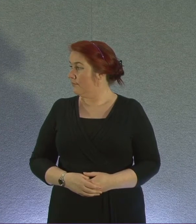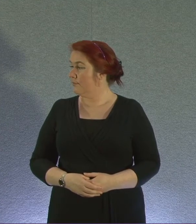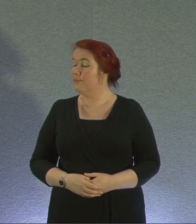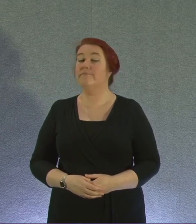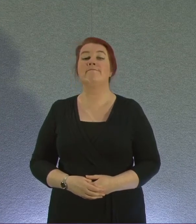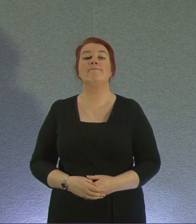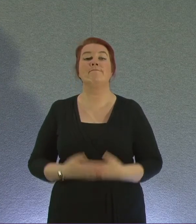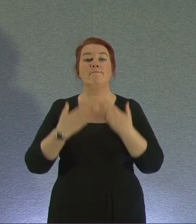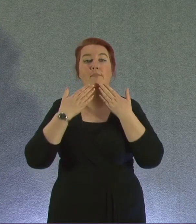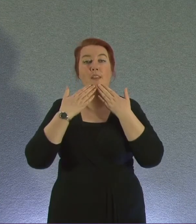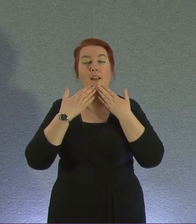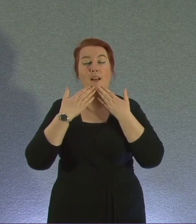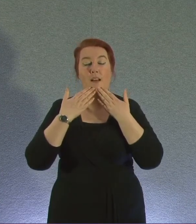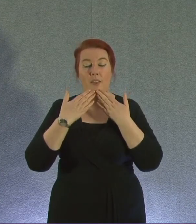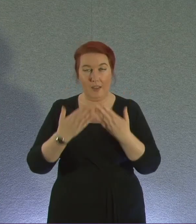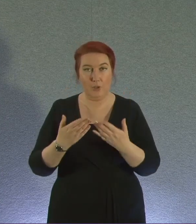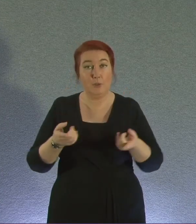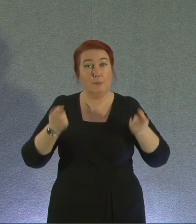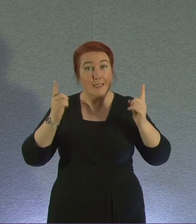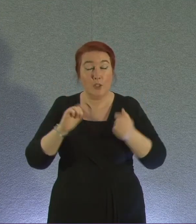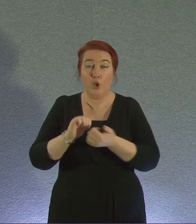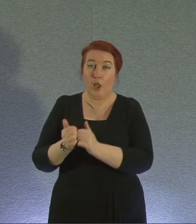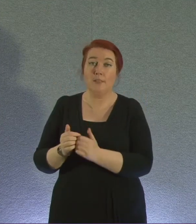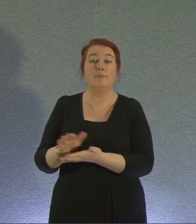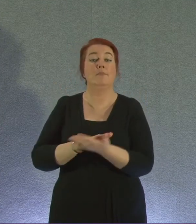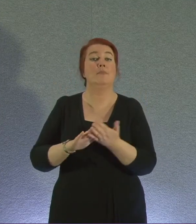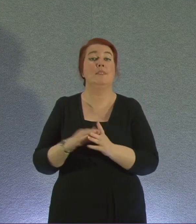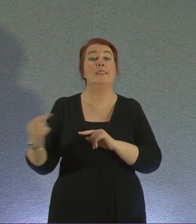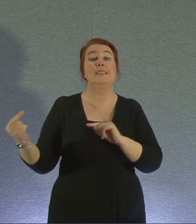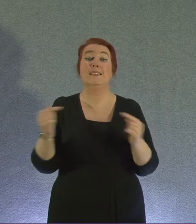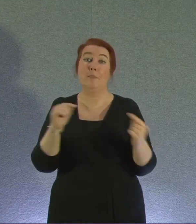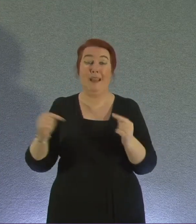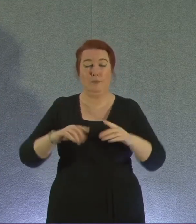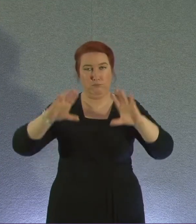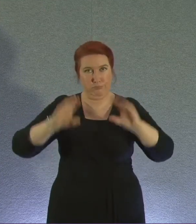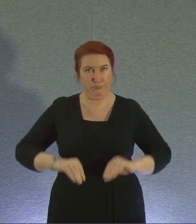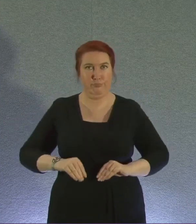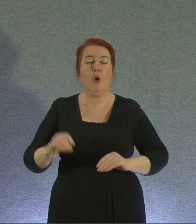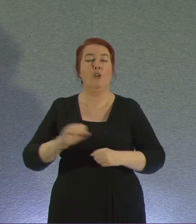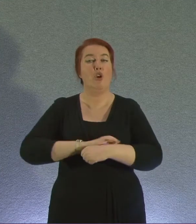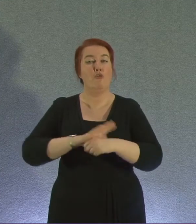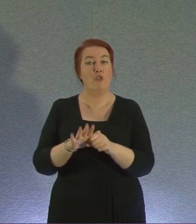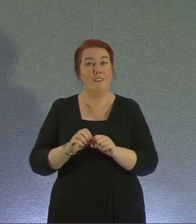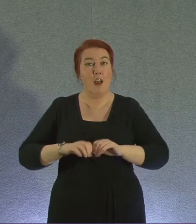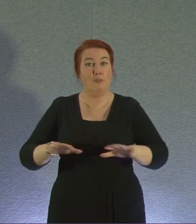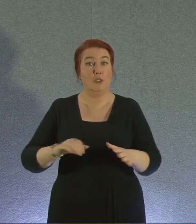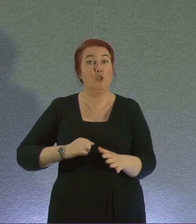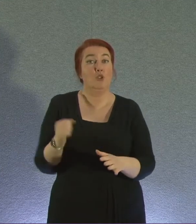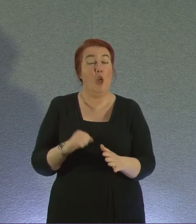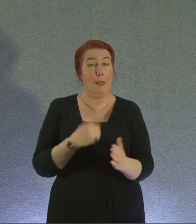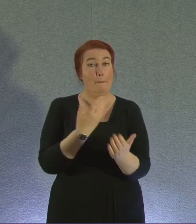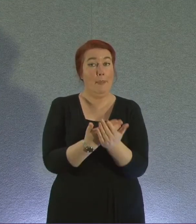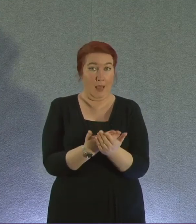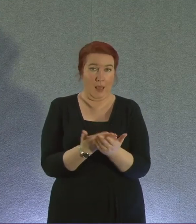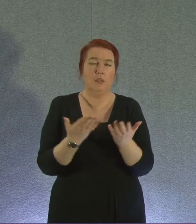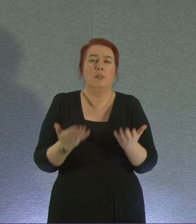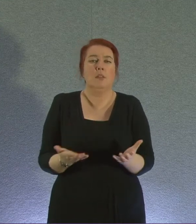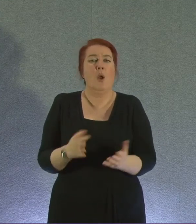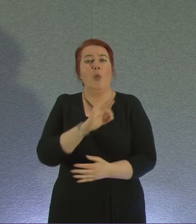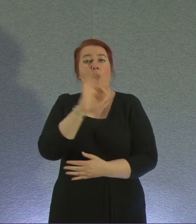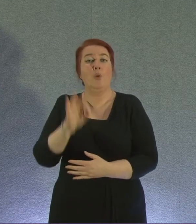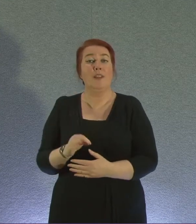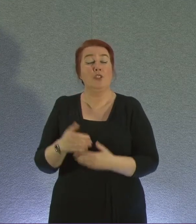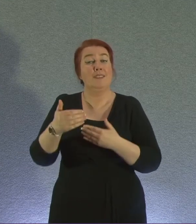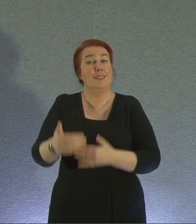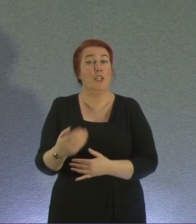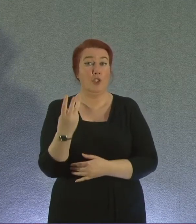Thank you very much, Minister and colleagues. That concludes our debate on the Coronavirus Scotland Bill. It's now time to put the question on the bill at stage 3.